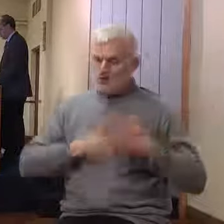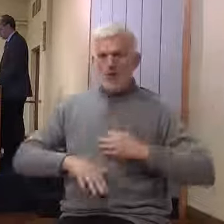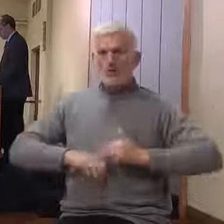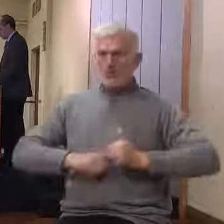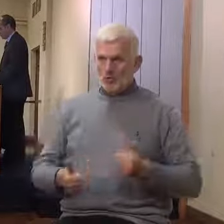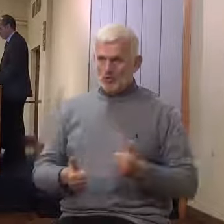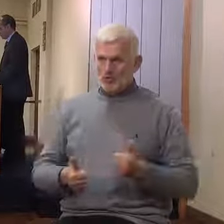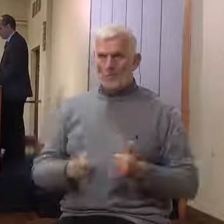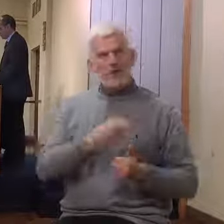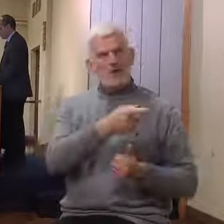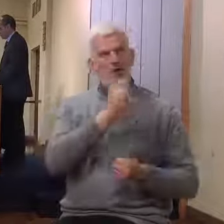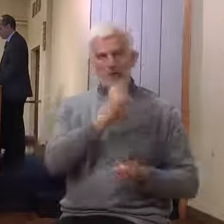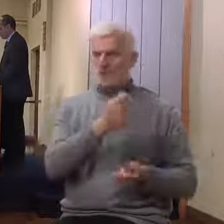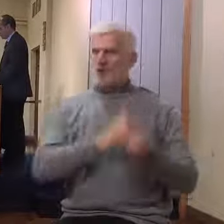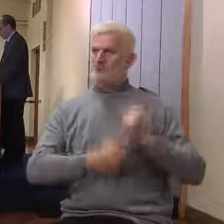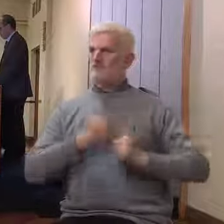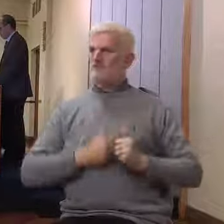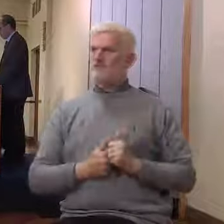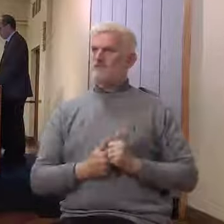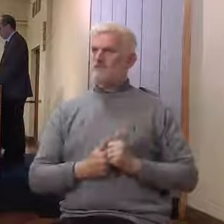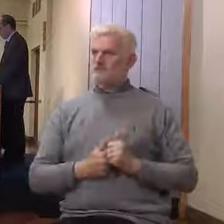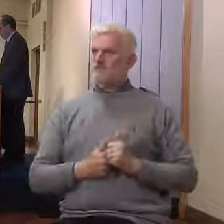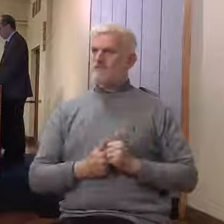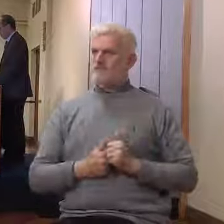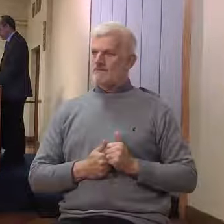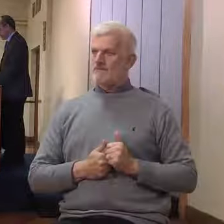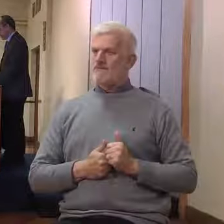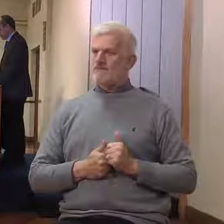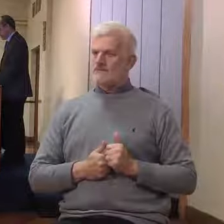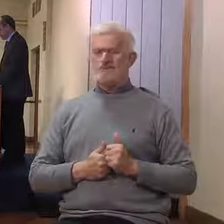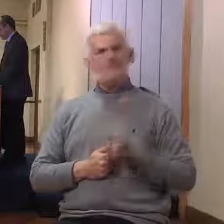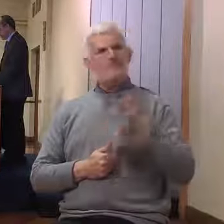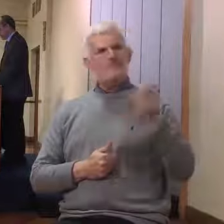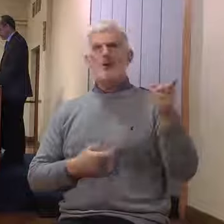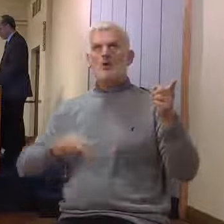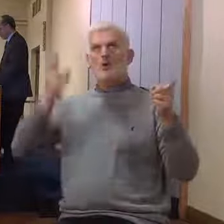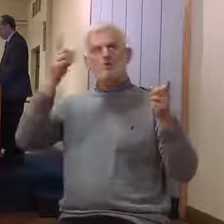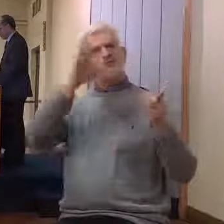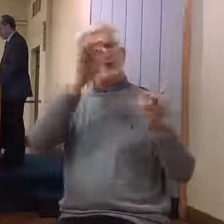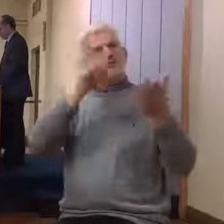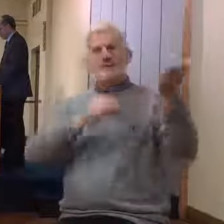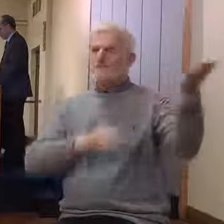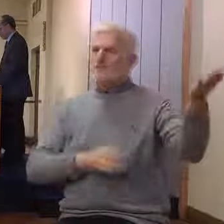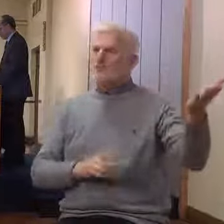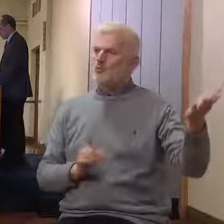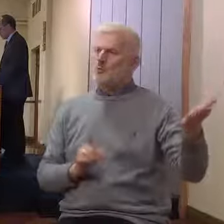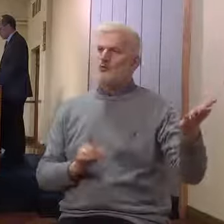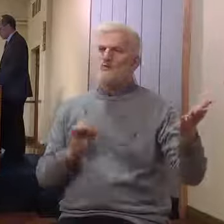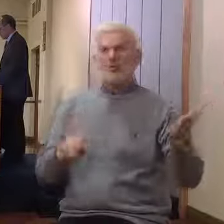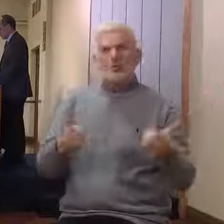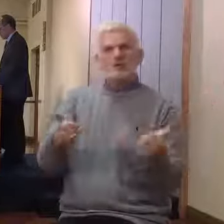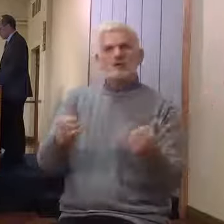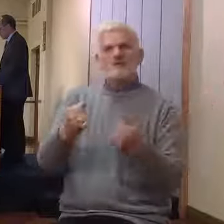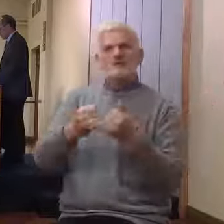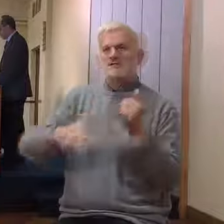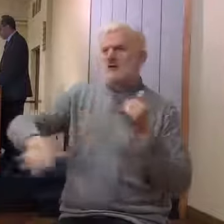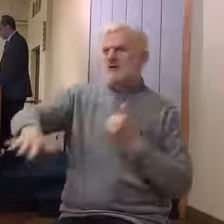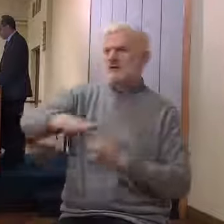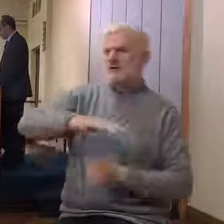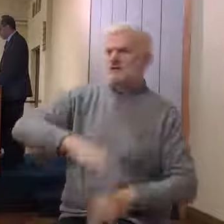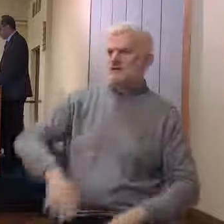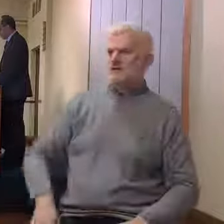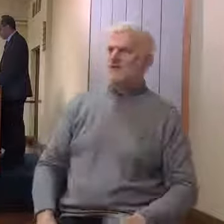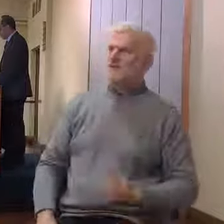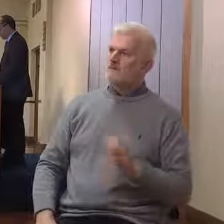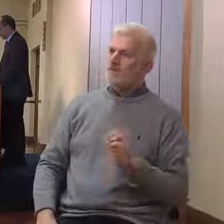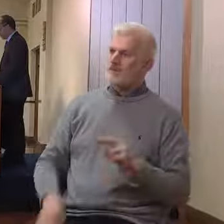the same. For he is the minister of God to thee for good. But if thou